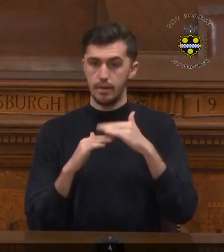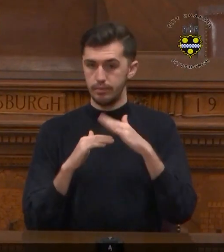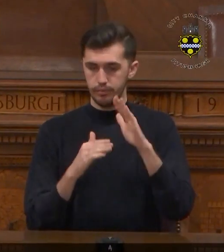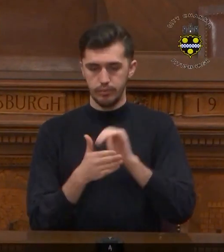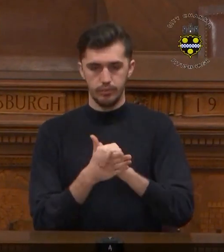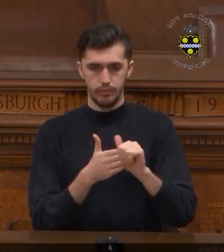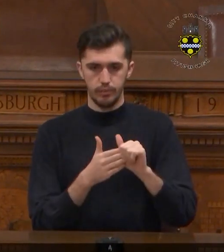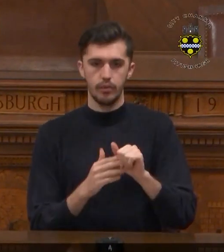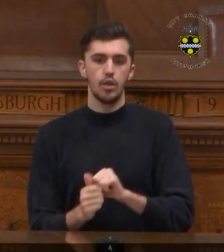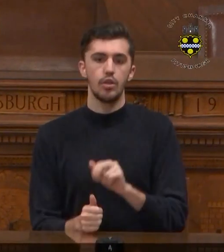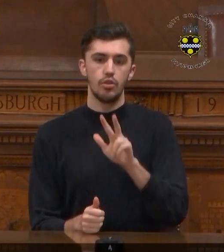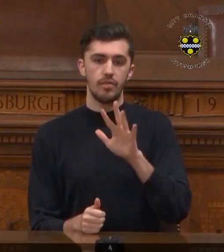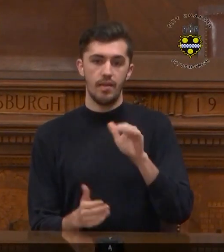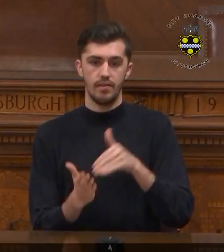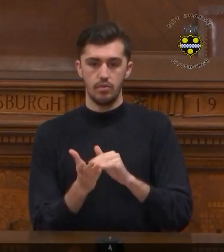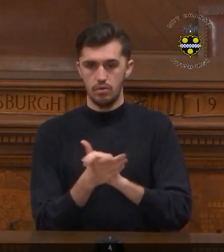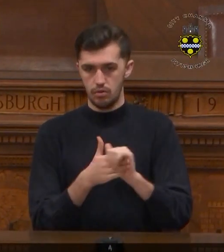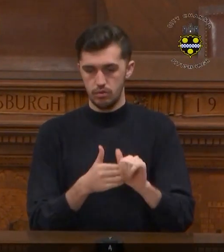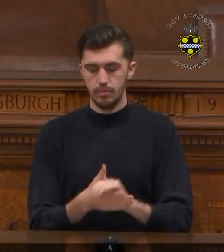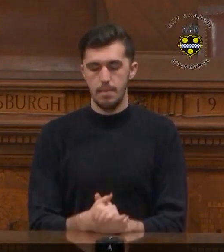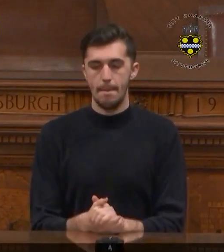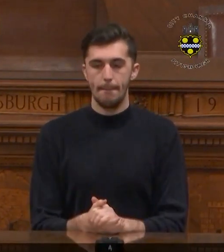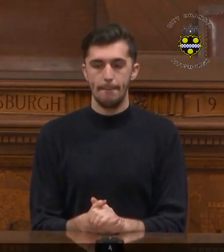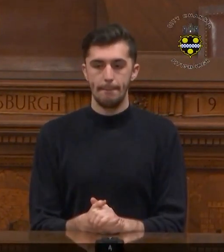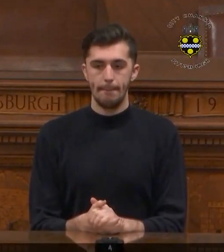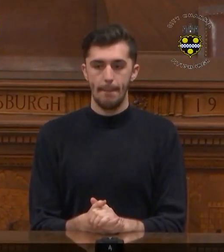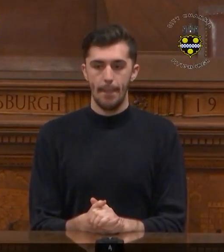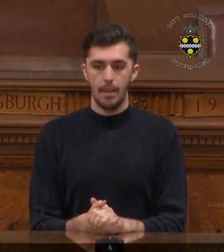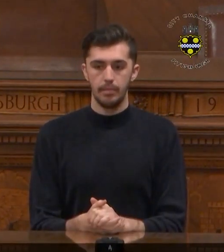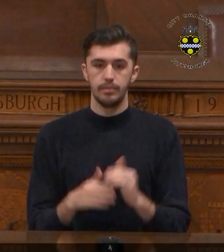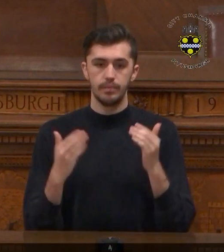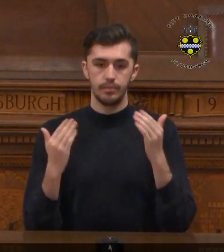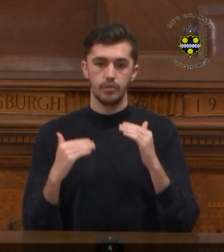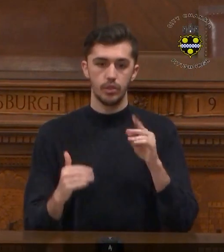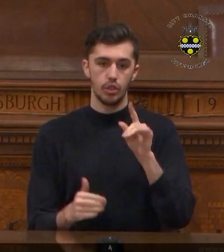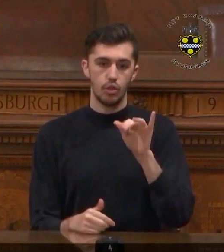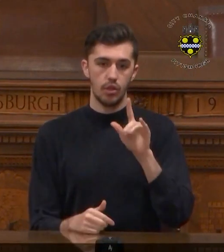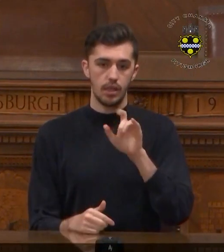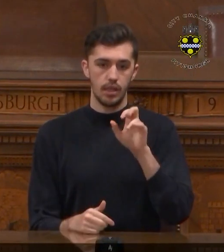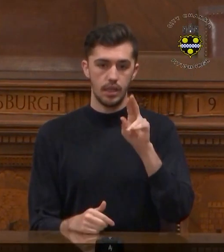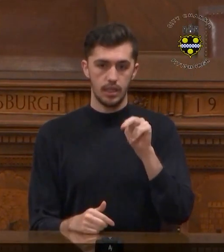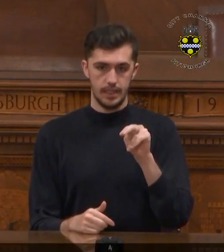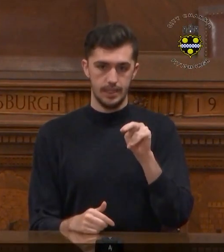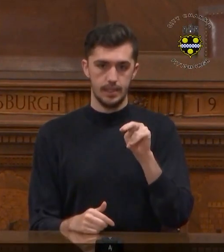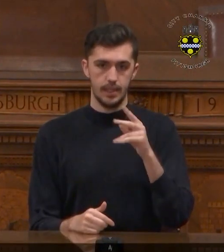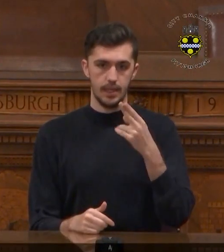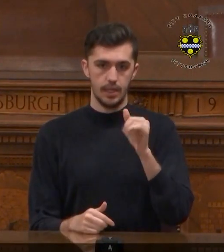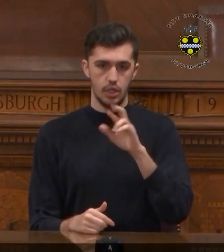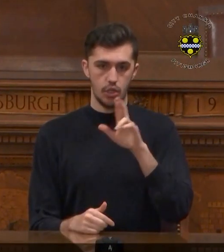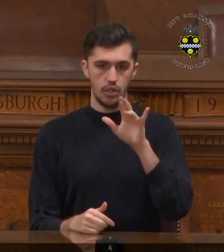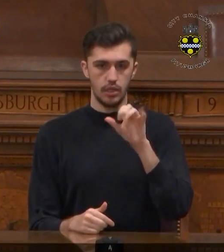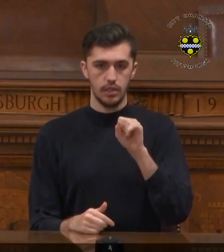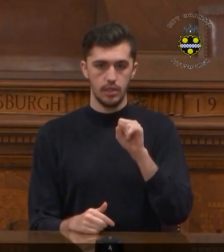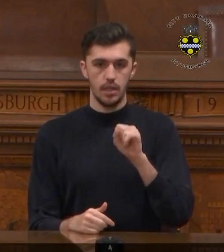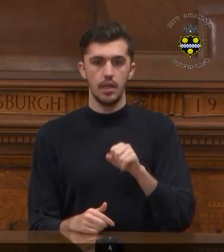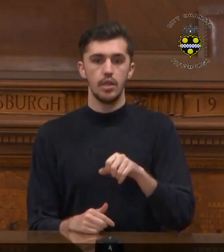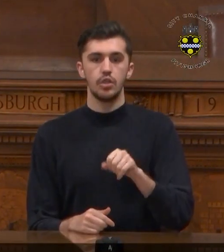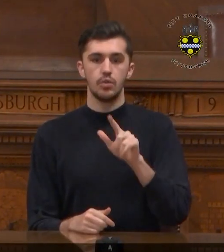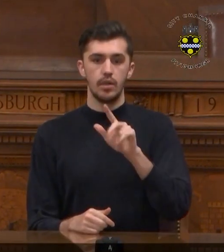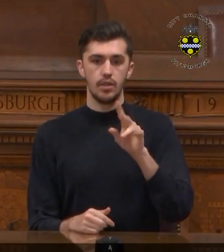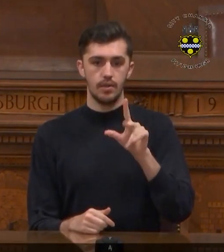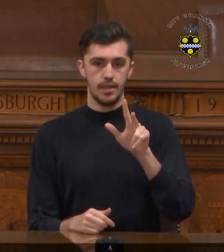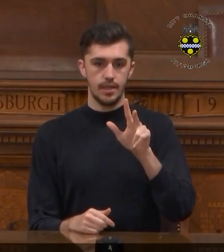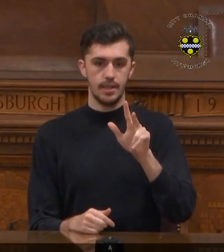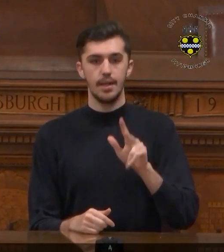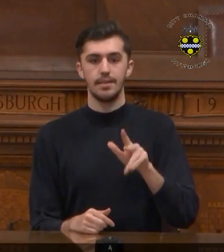to exceed $35,000. Councilwoman Darlene Harris presents Bill 2396,